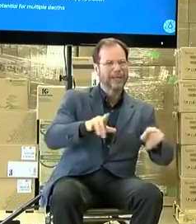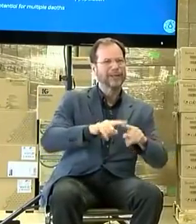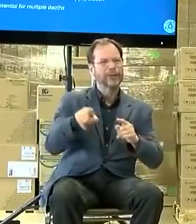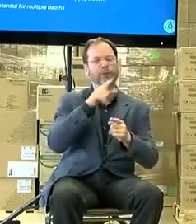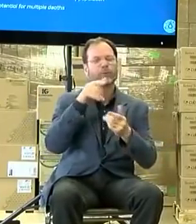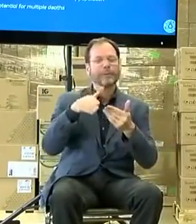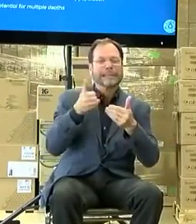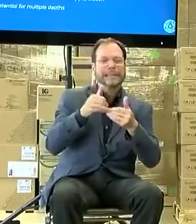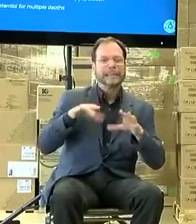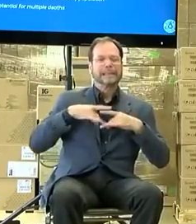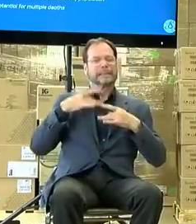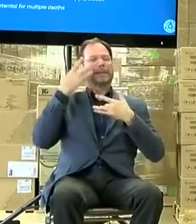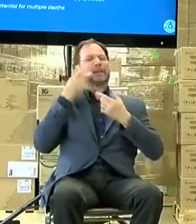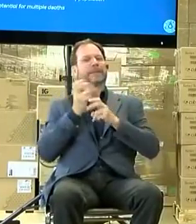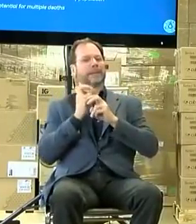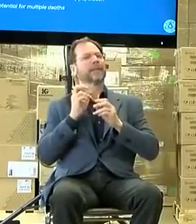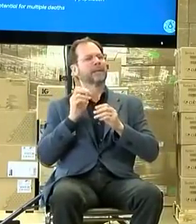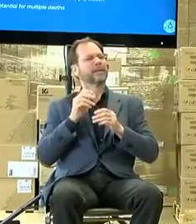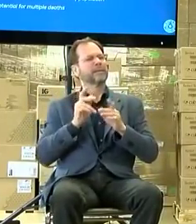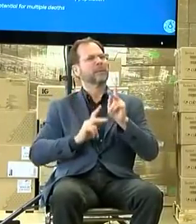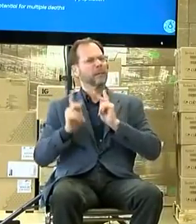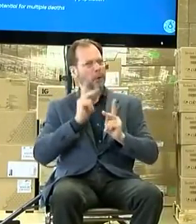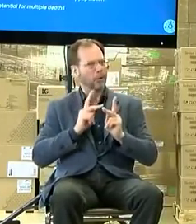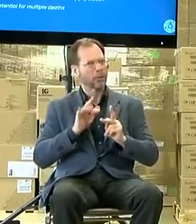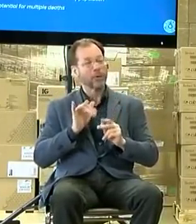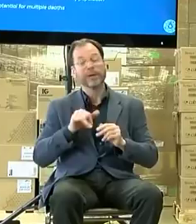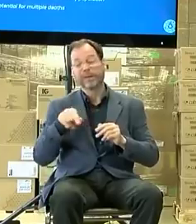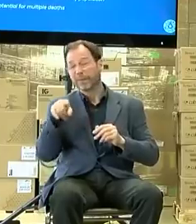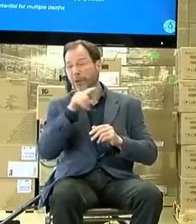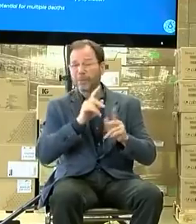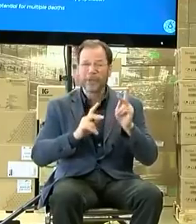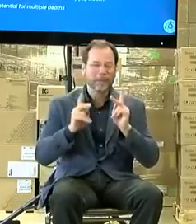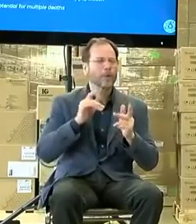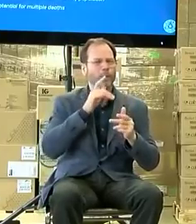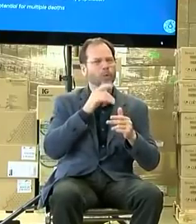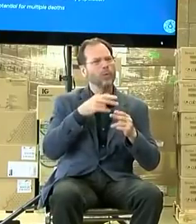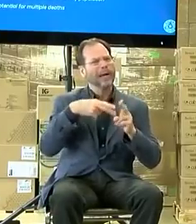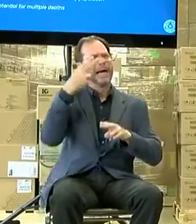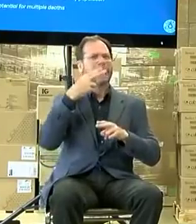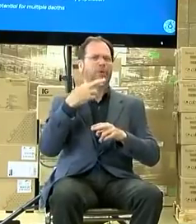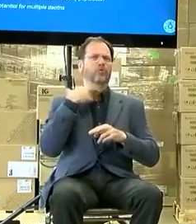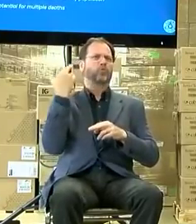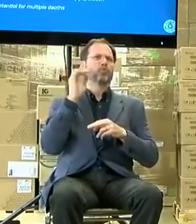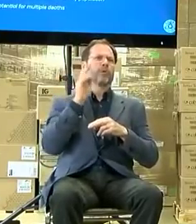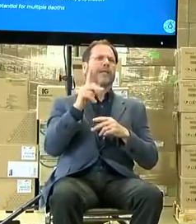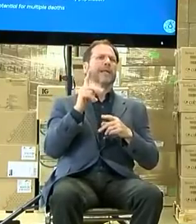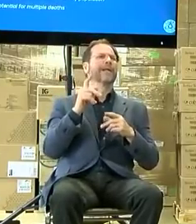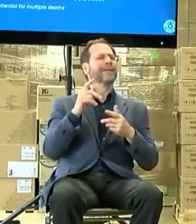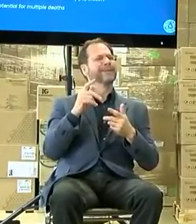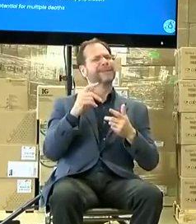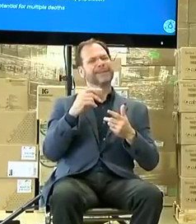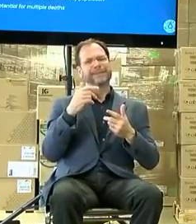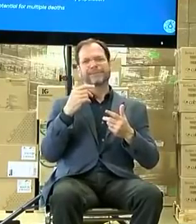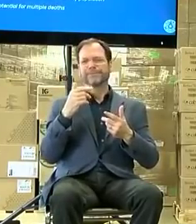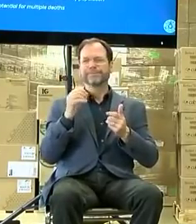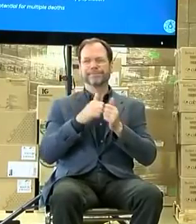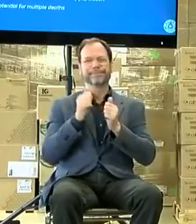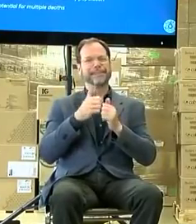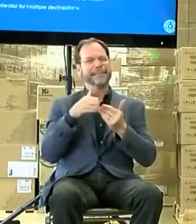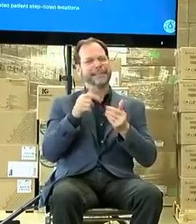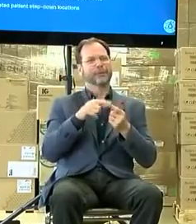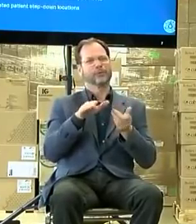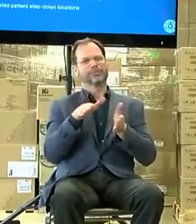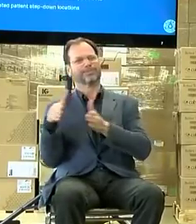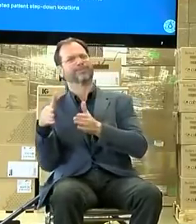populations. And we know that those vulnerable populations are at the most risk for poor outcomes for